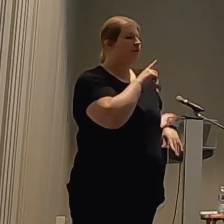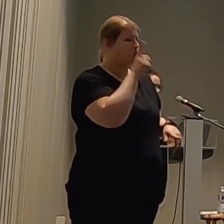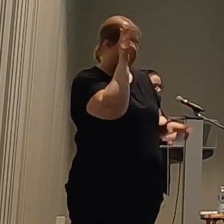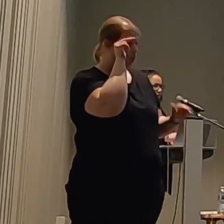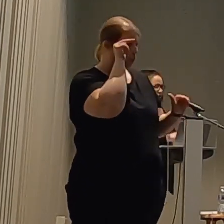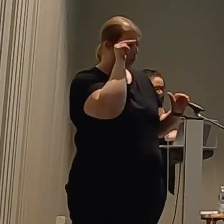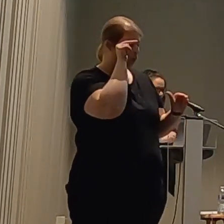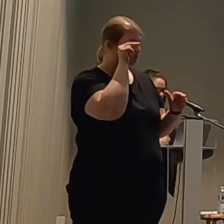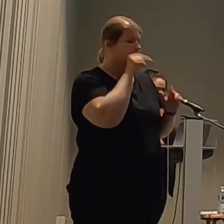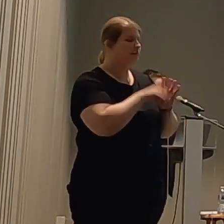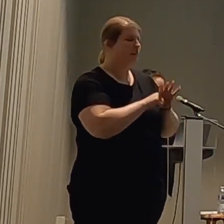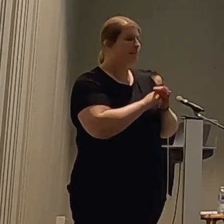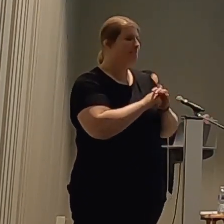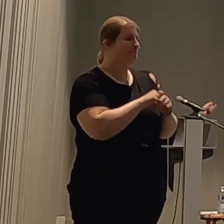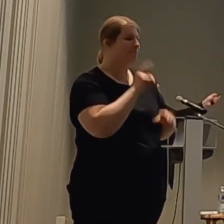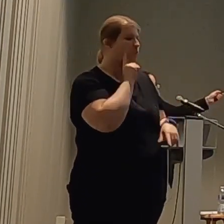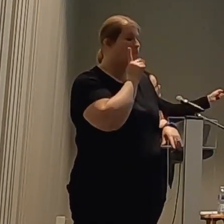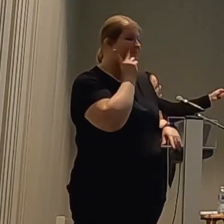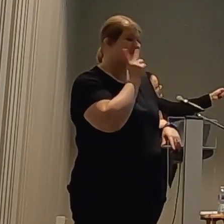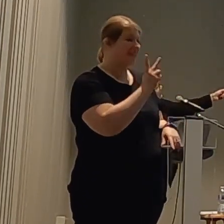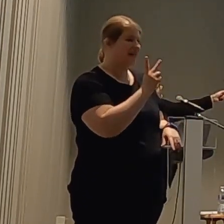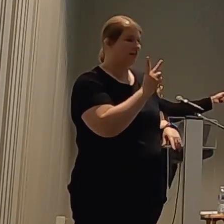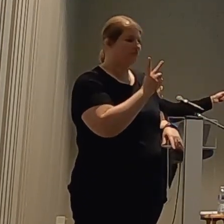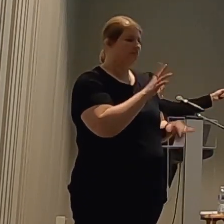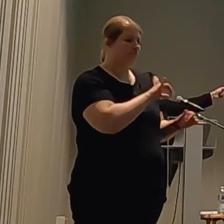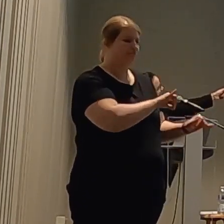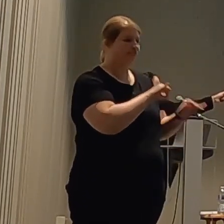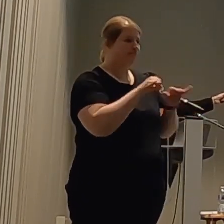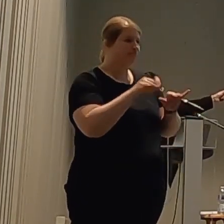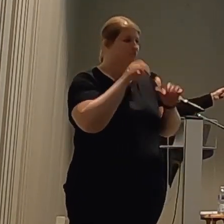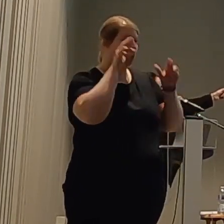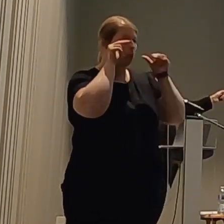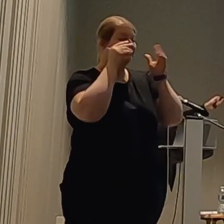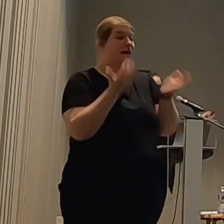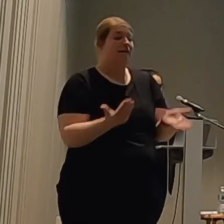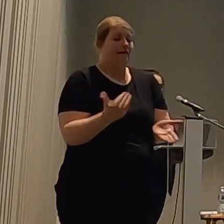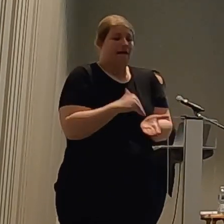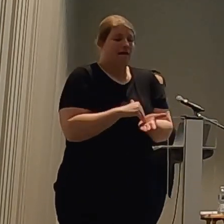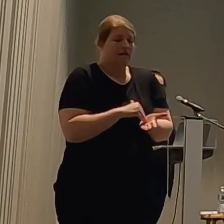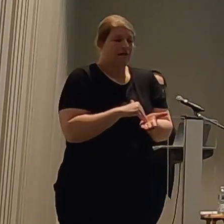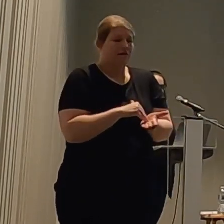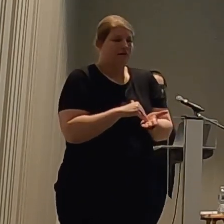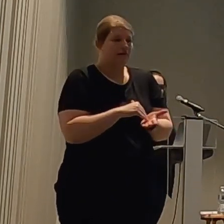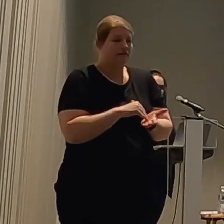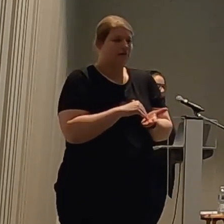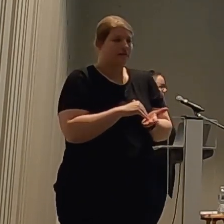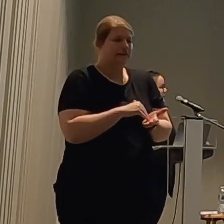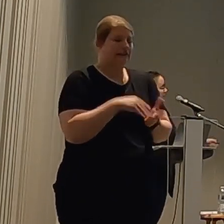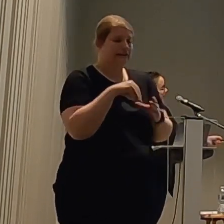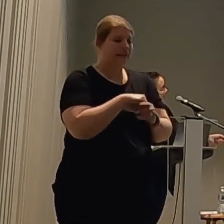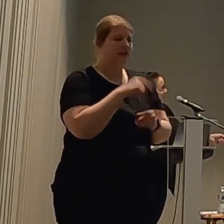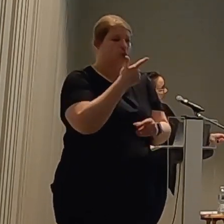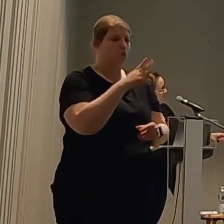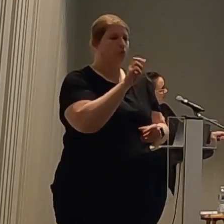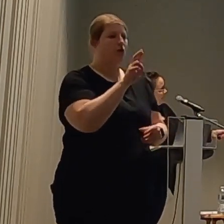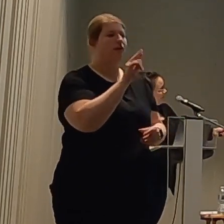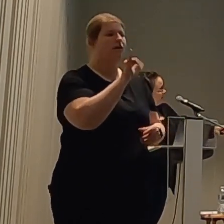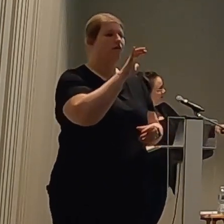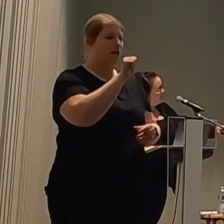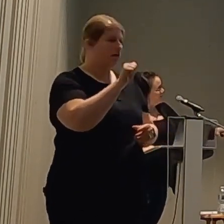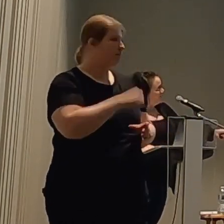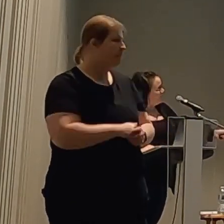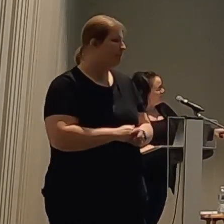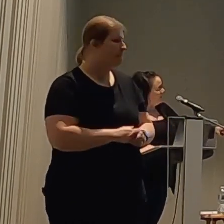we're going to see a version of that horse again in Guernica.